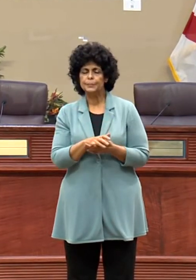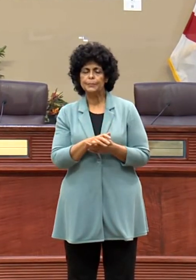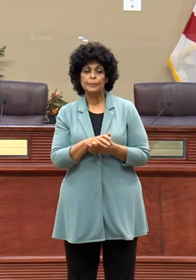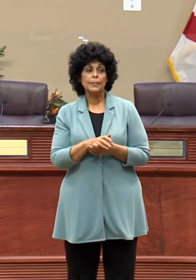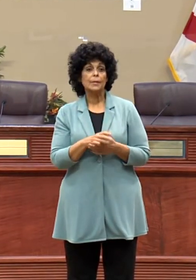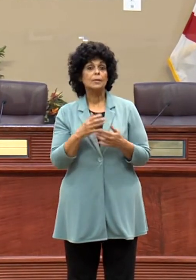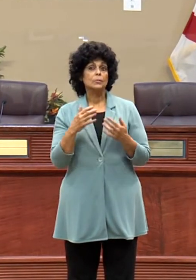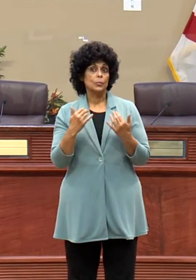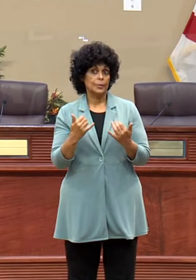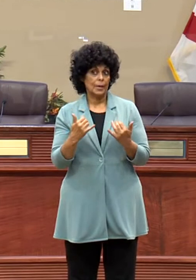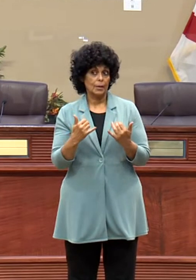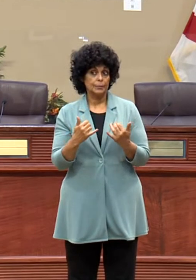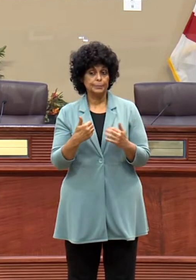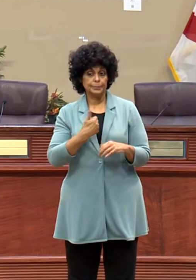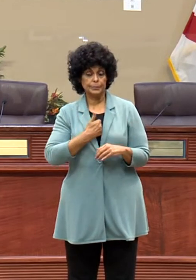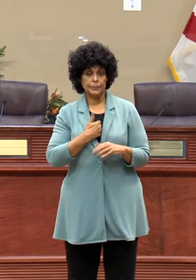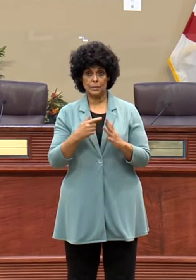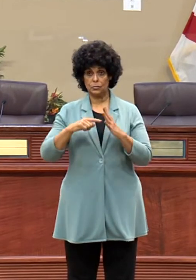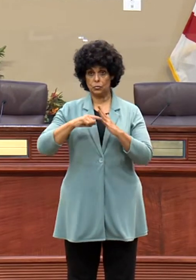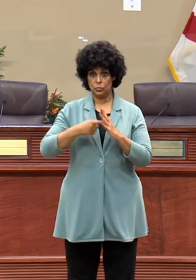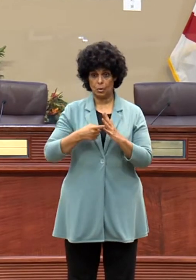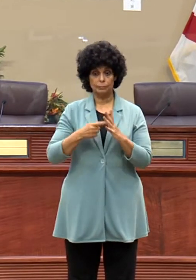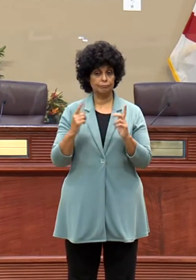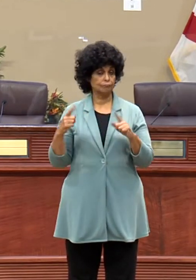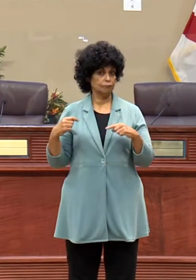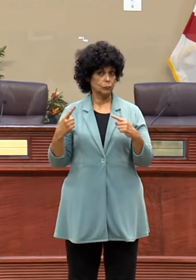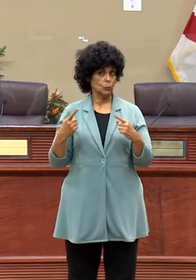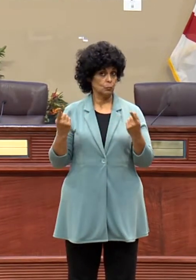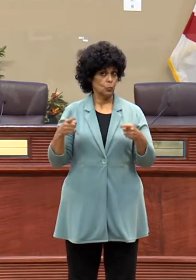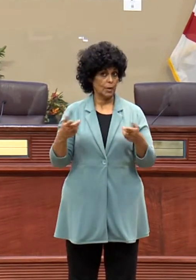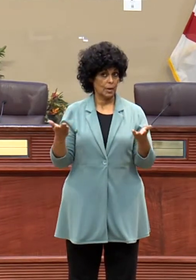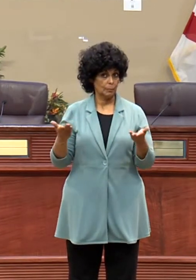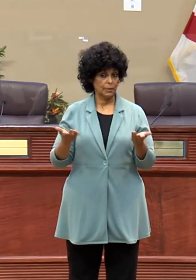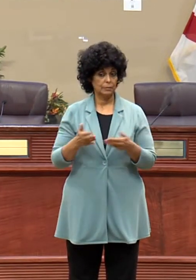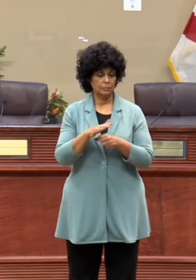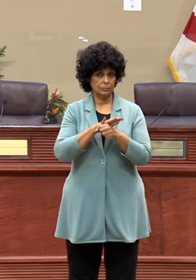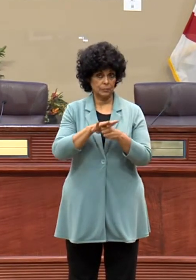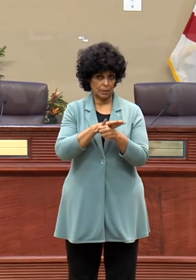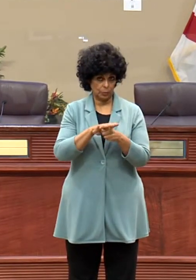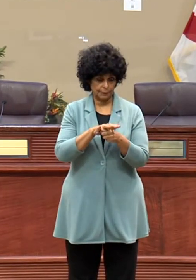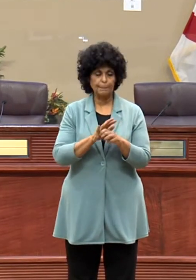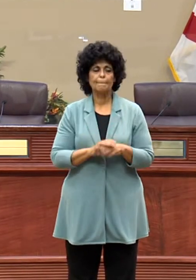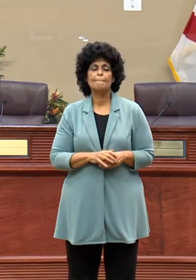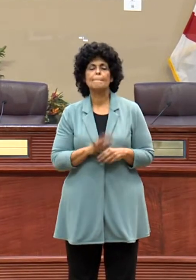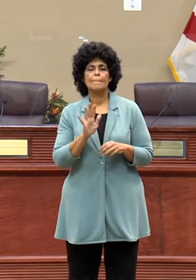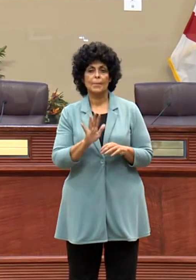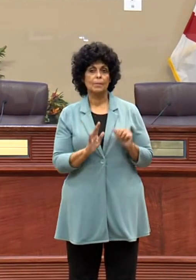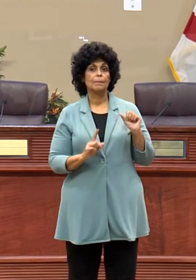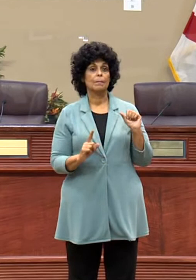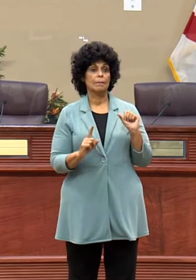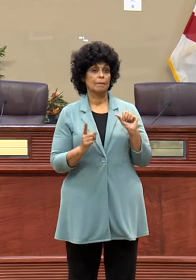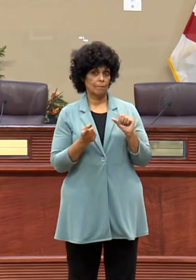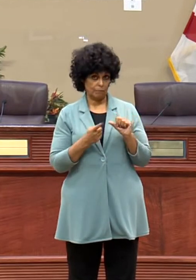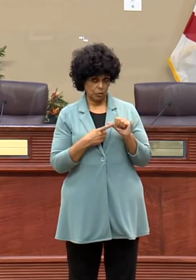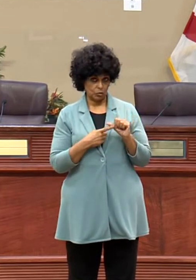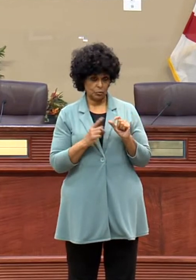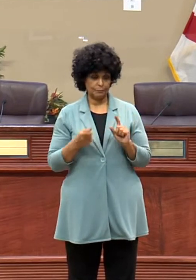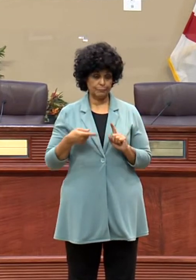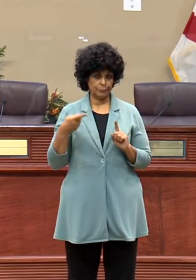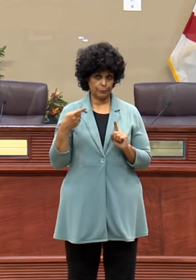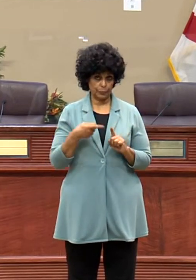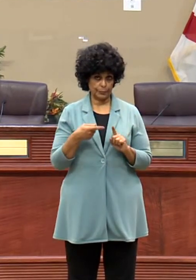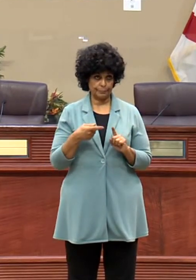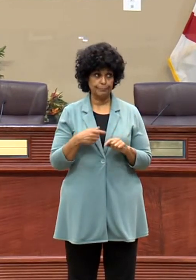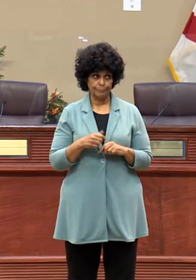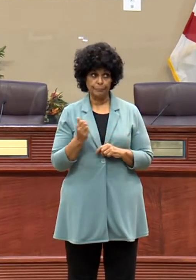into the status of where we are here within our county. First, let me just say, we all see what's